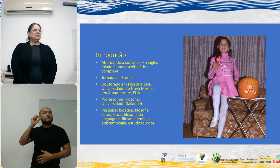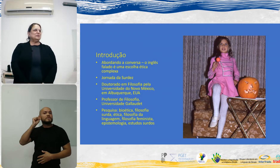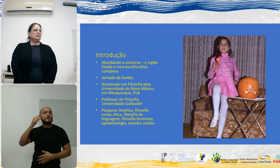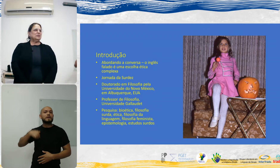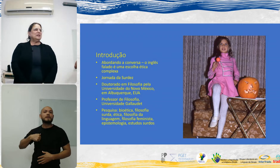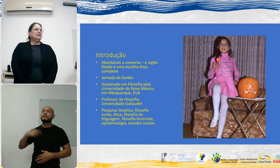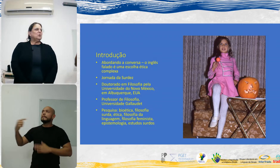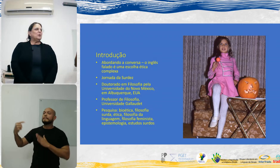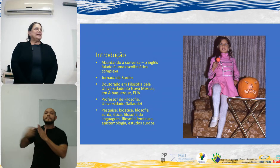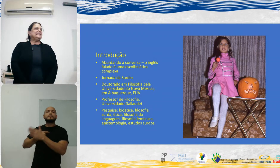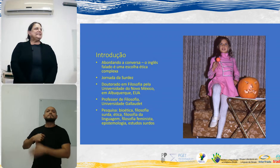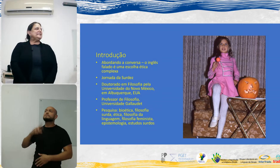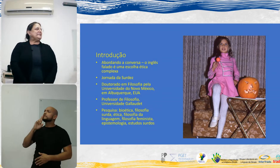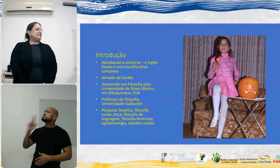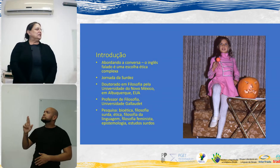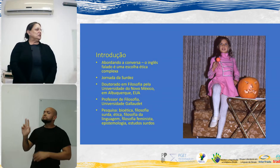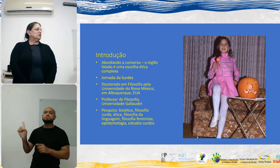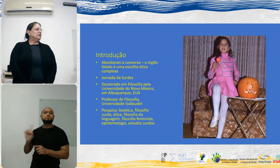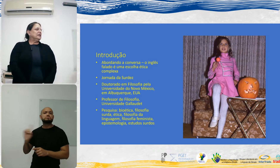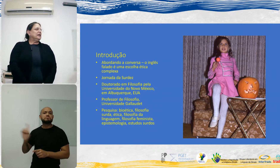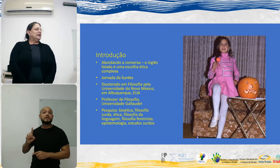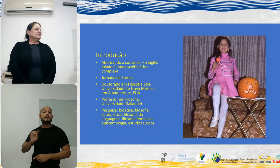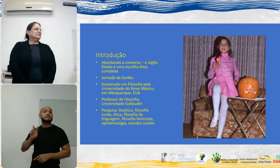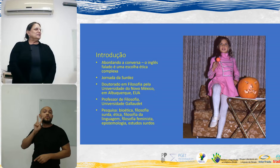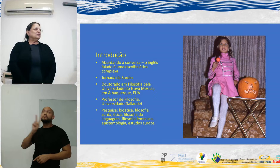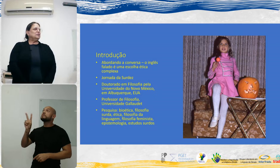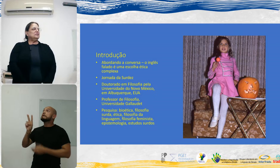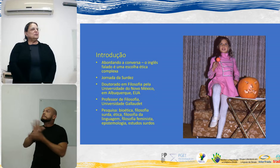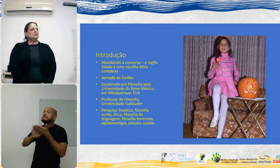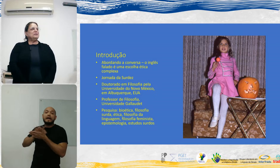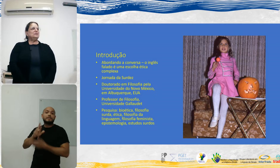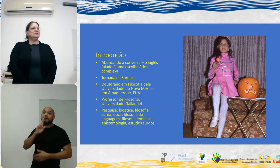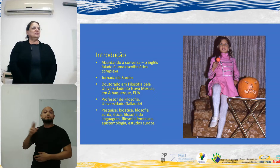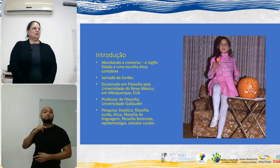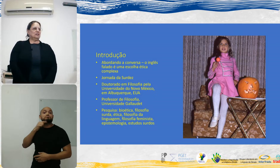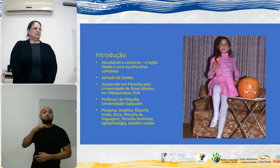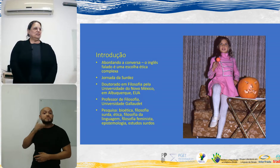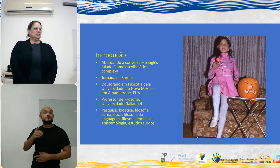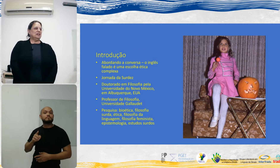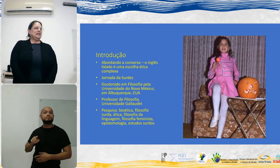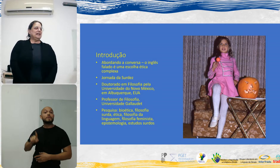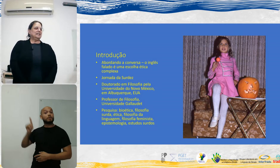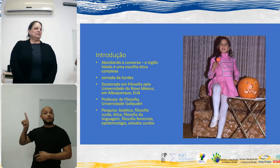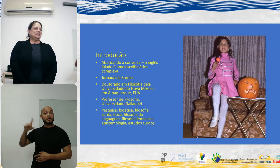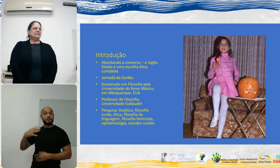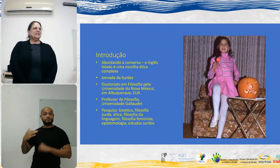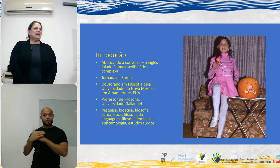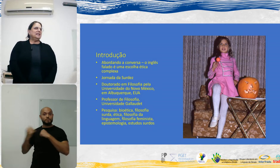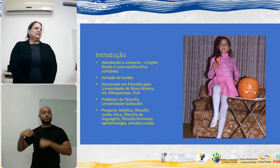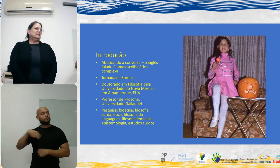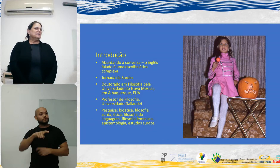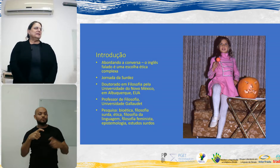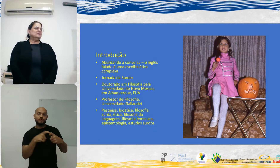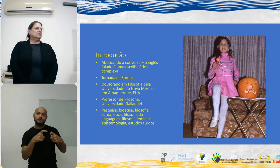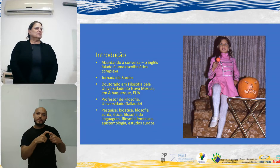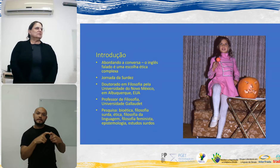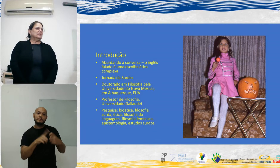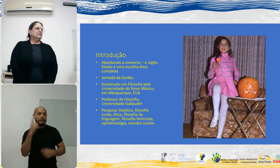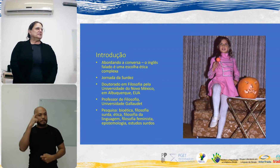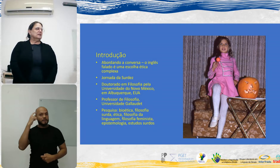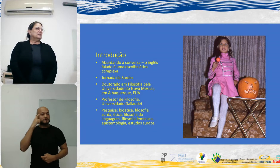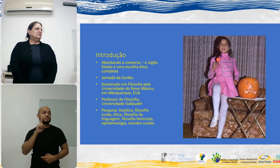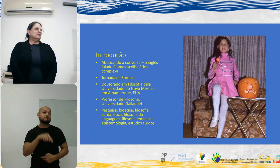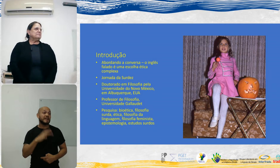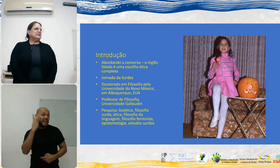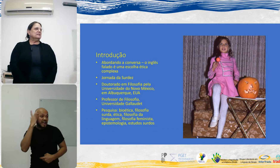responding to her when I didn't see her. And so she took me to the doctor and she said, I think my daughter